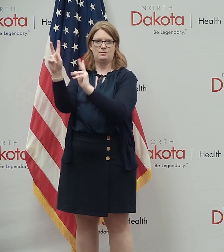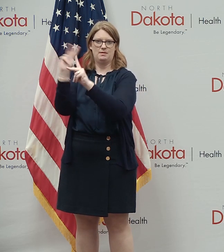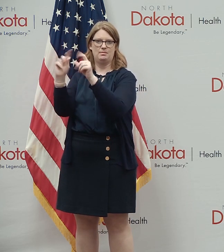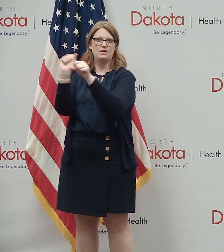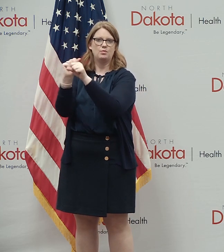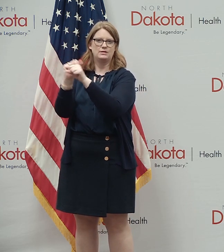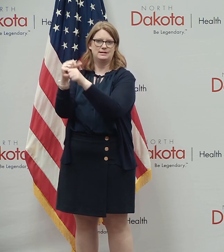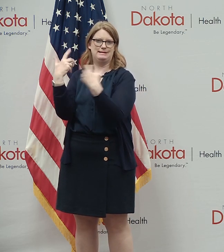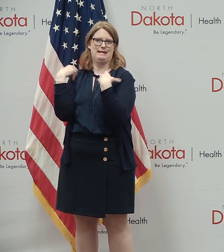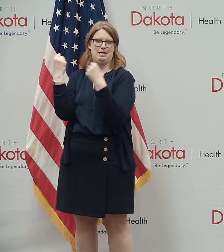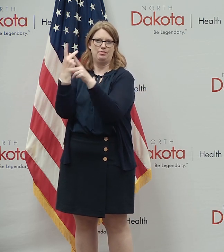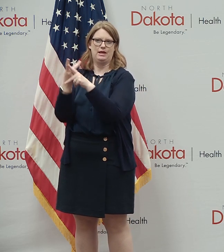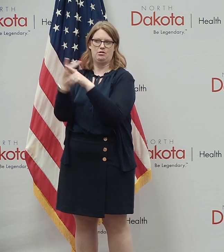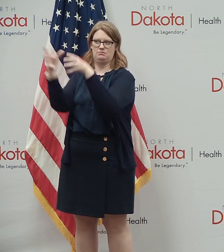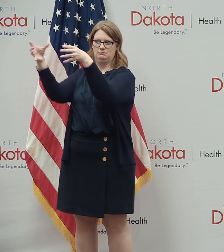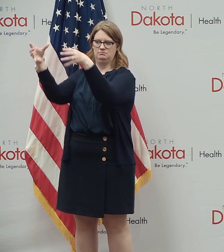again,